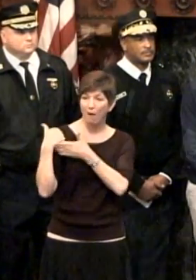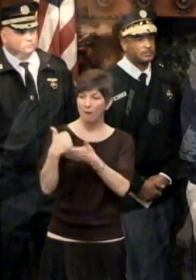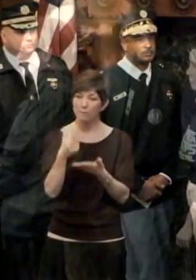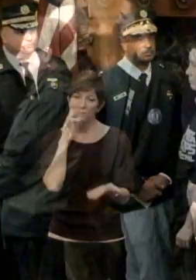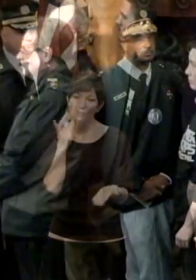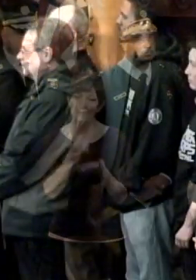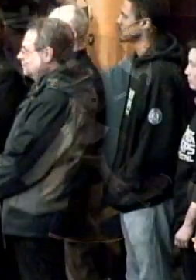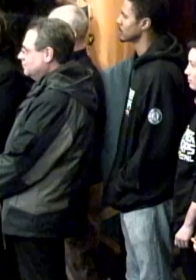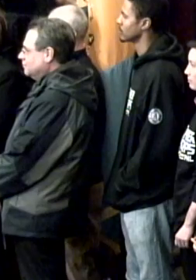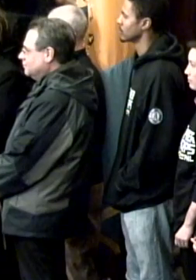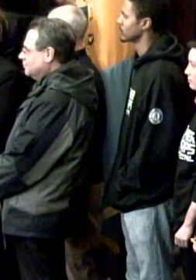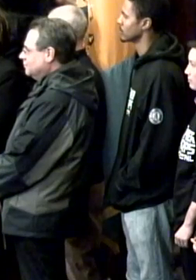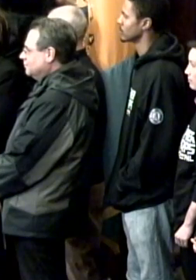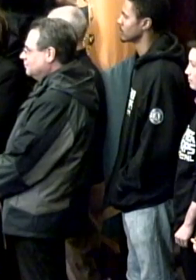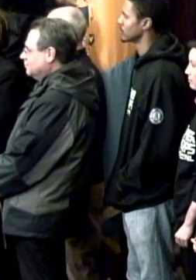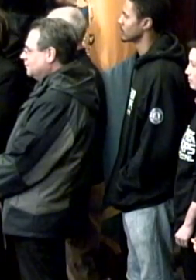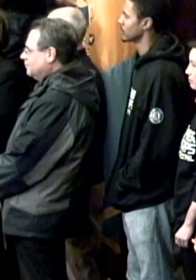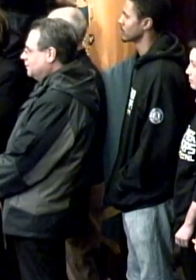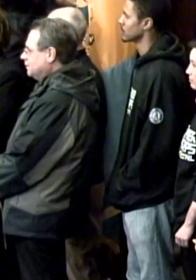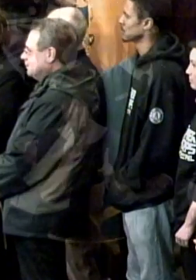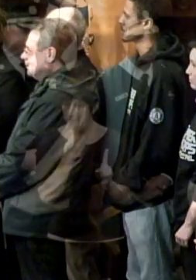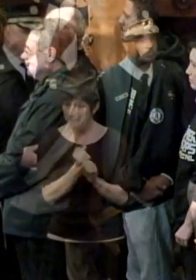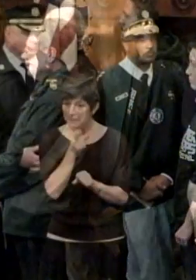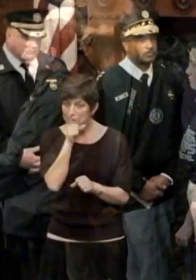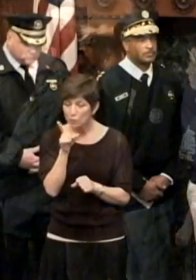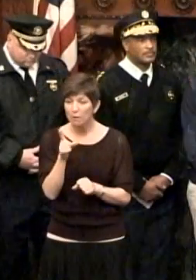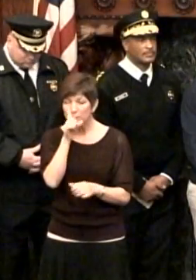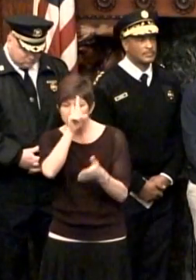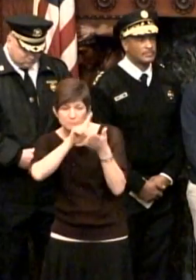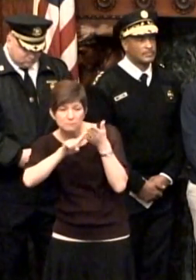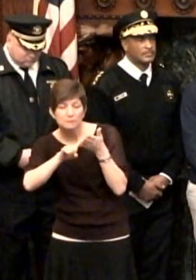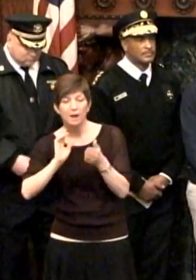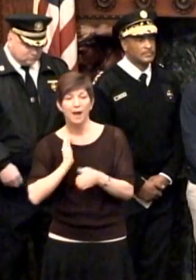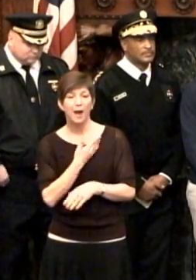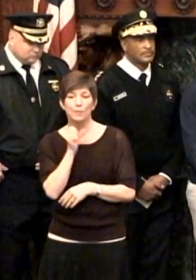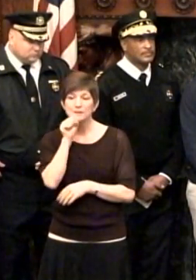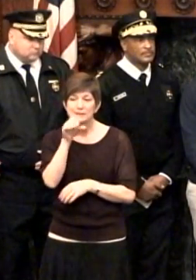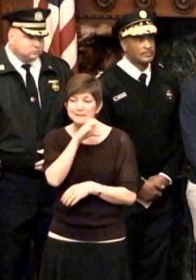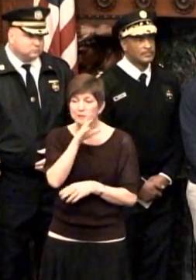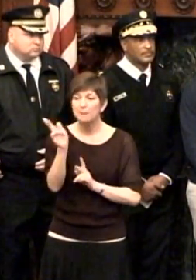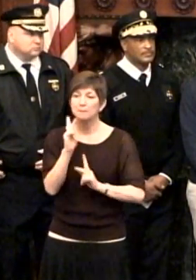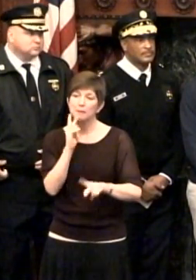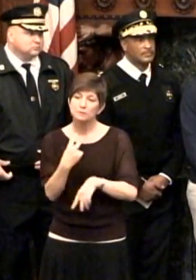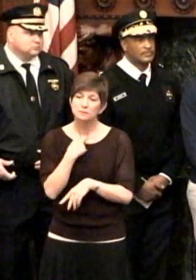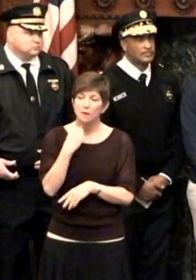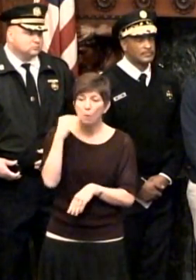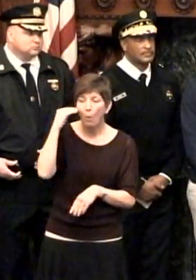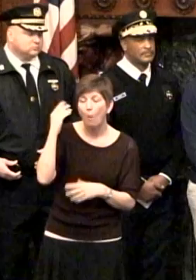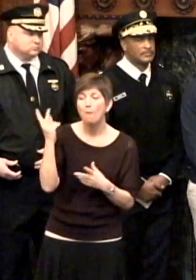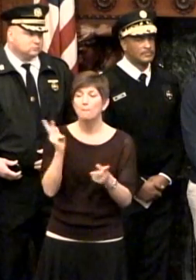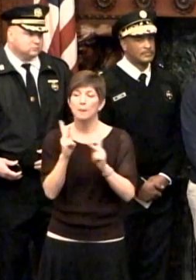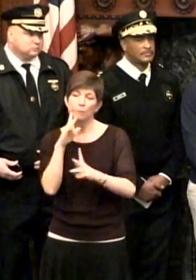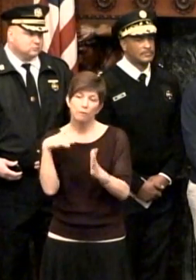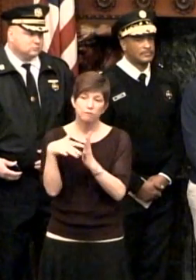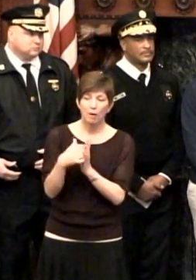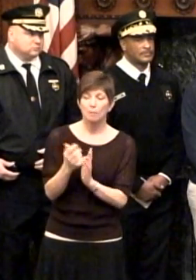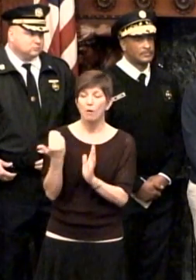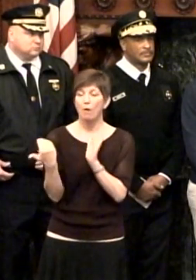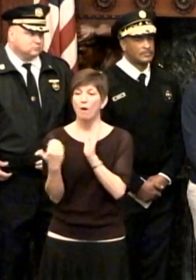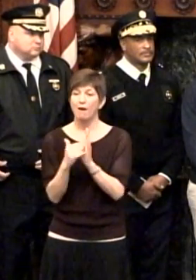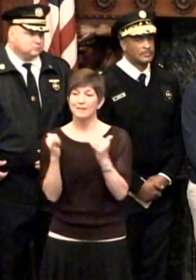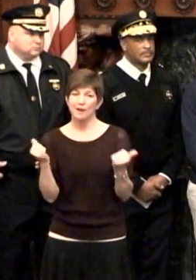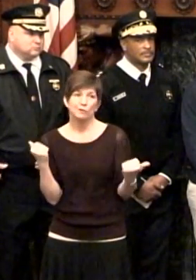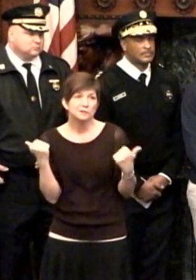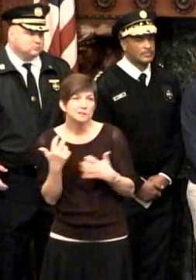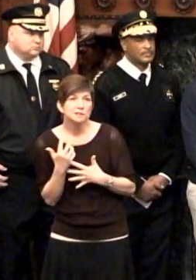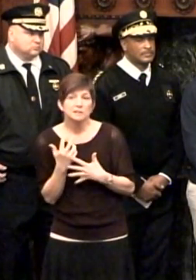effort. Seriously, make sure you check on our seniors, our shut-ins, those who may be vulnerable. These are times that often are